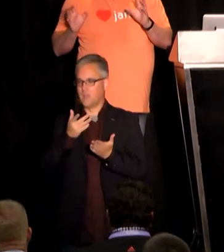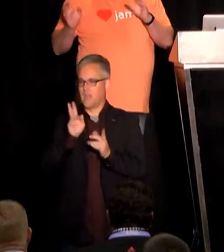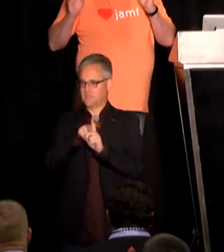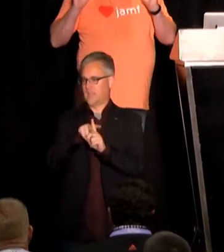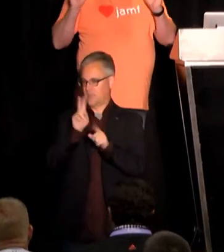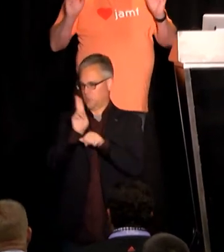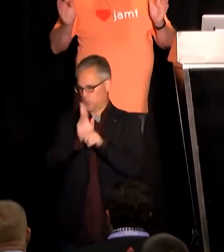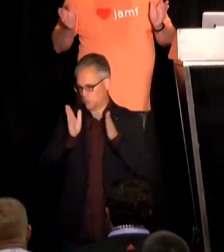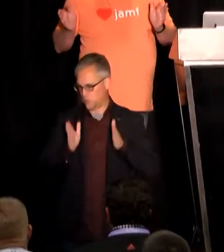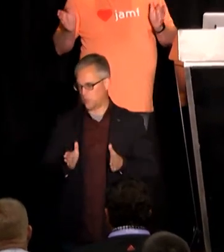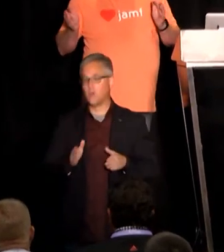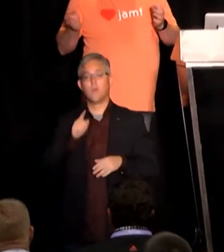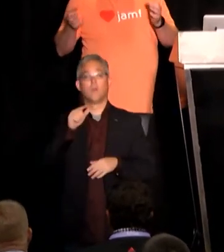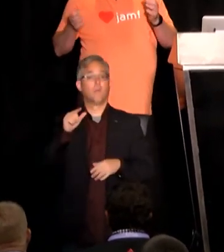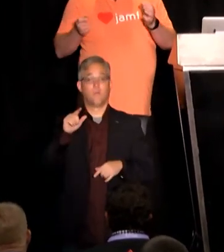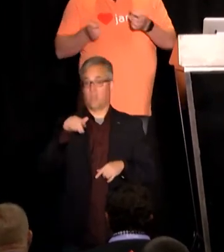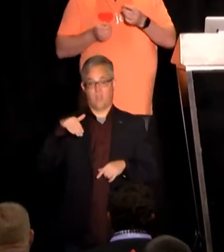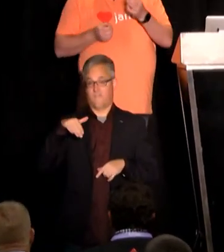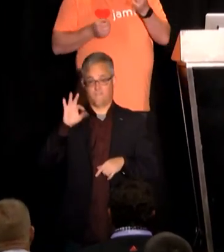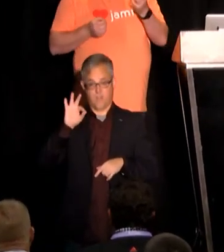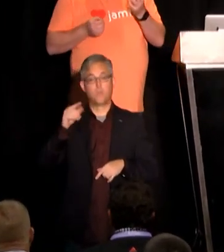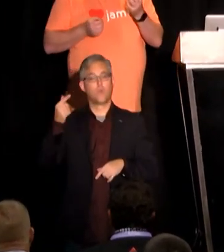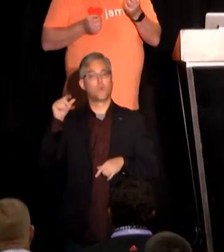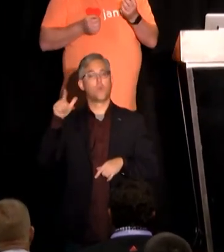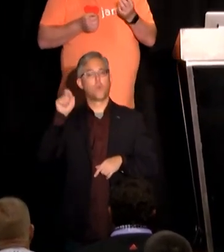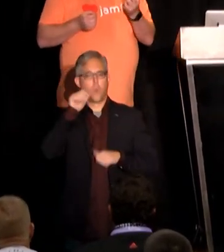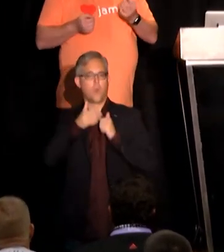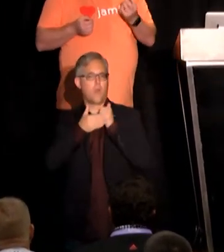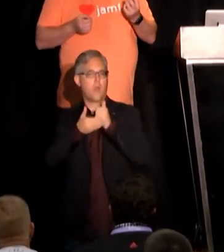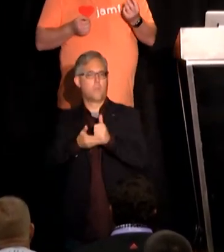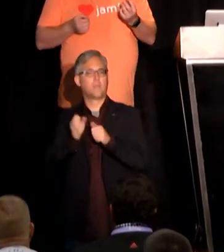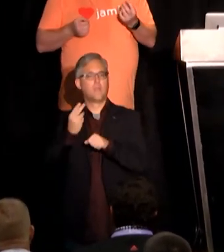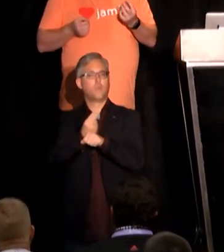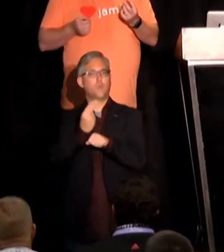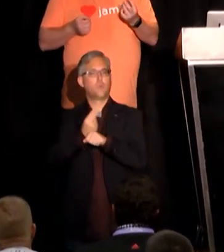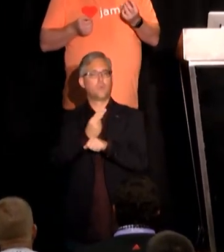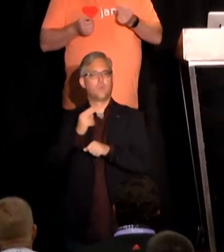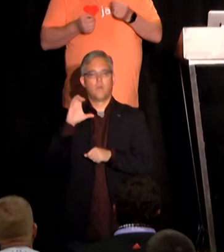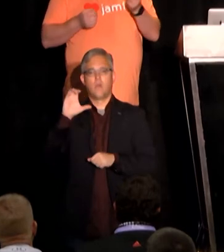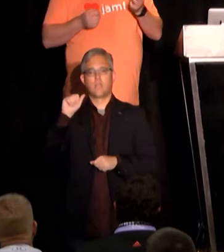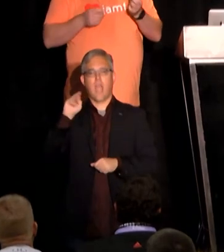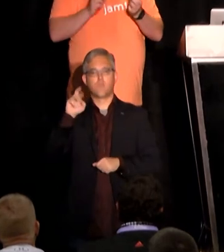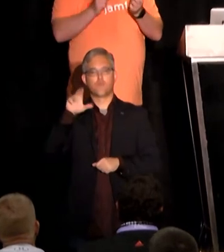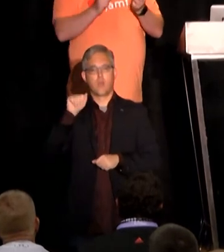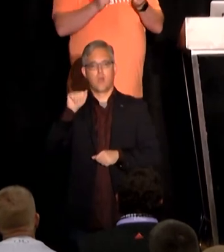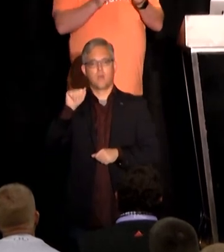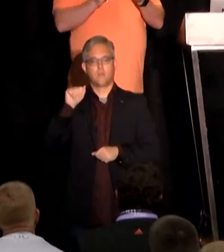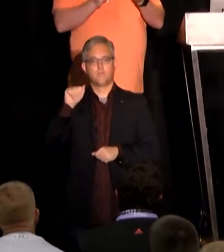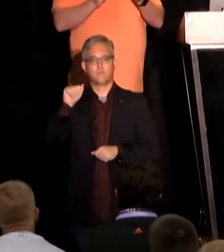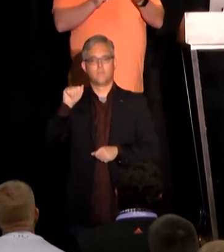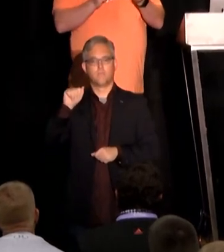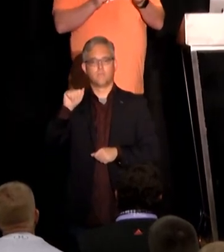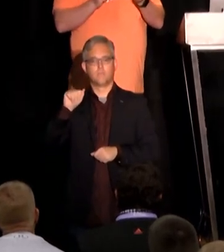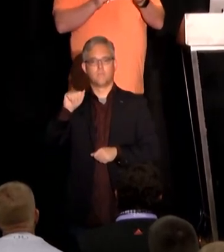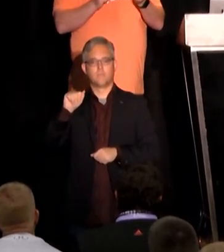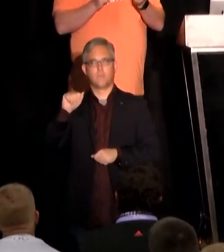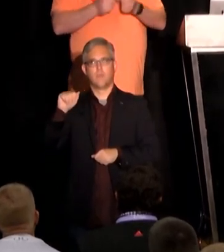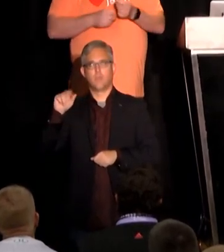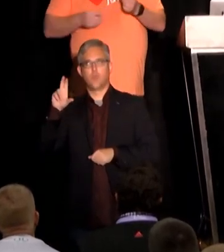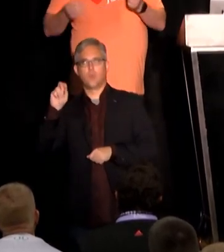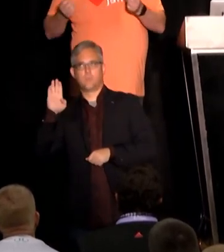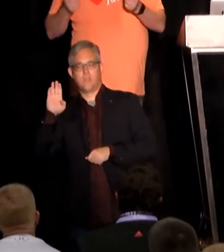iPads, Google will help you, but there's a way you can use the camera adapter, the little lightning to USB camera